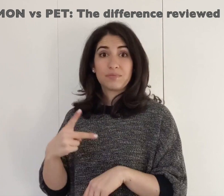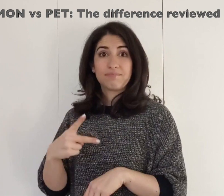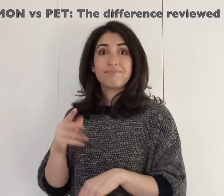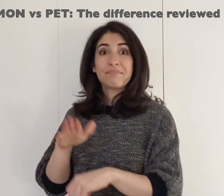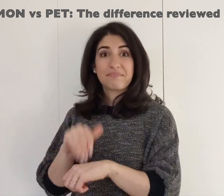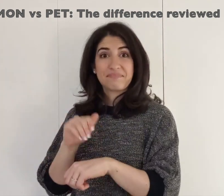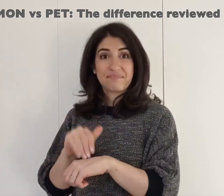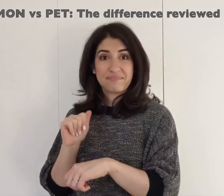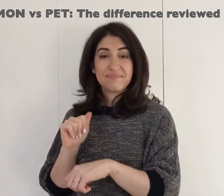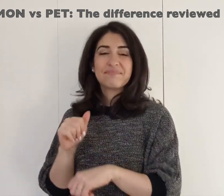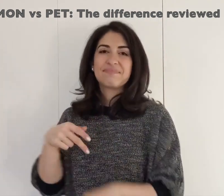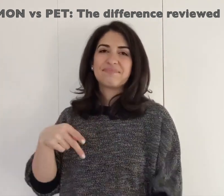two times is pet.